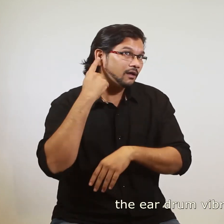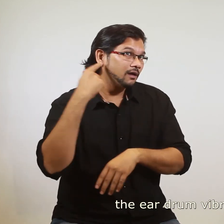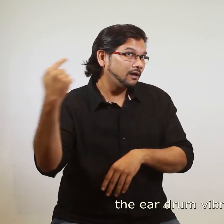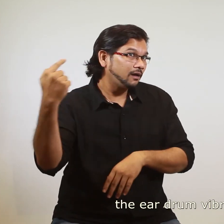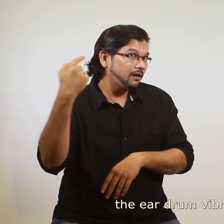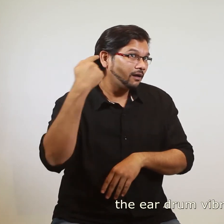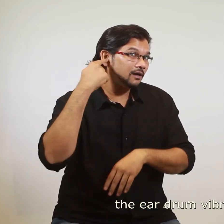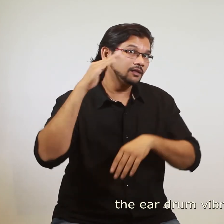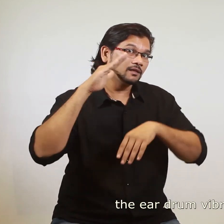eardrum vibrates,